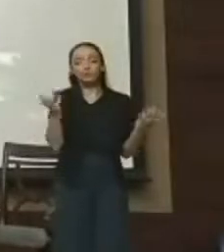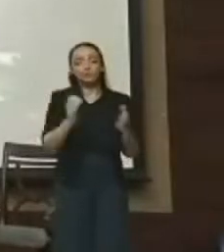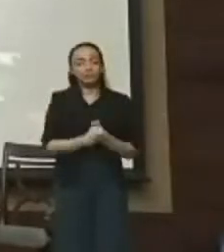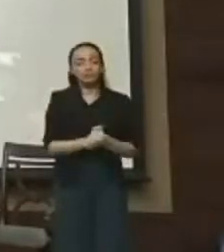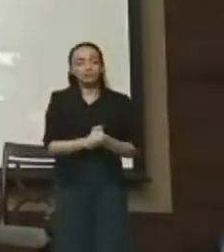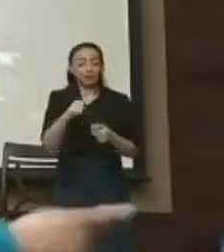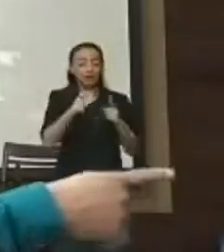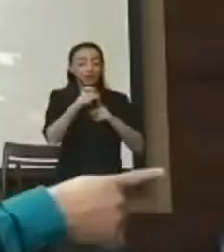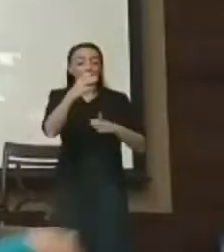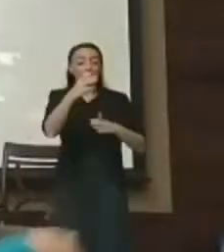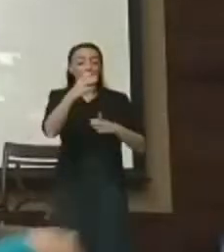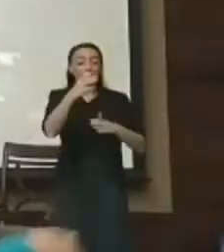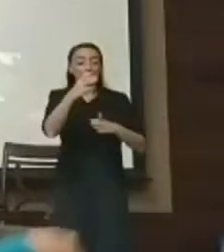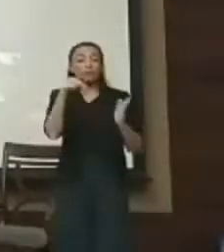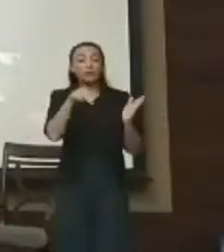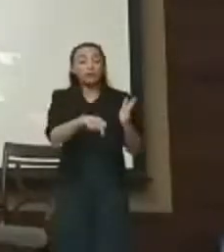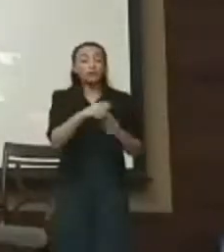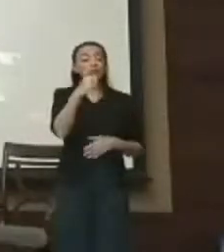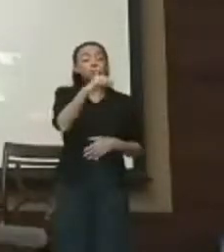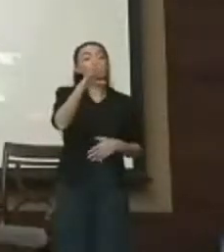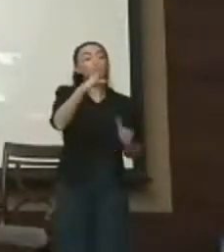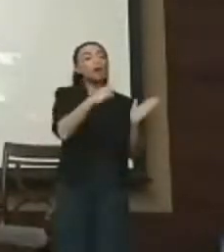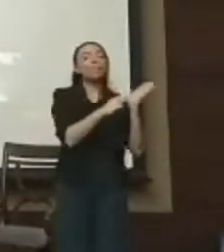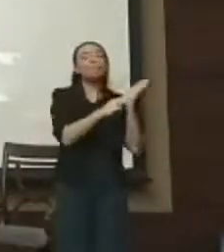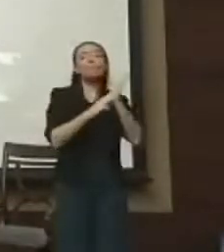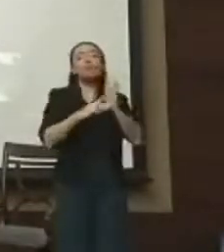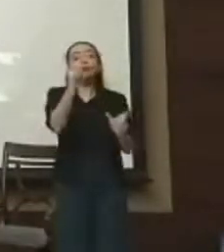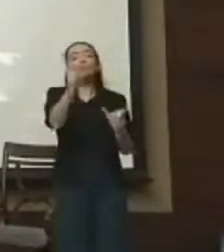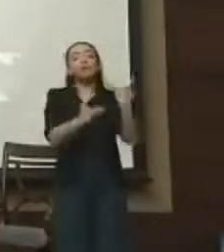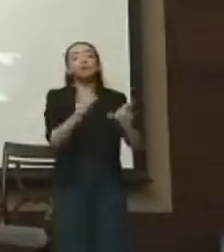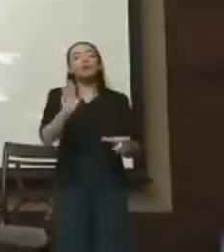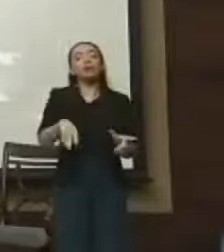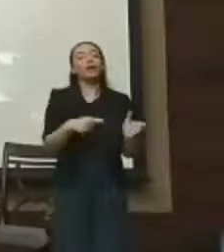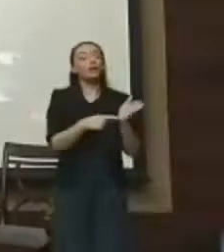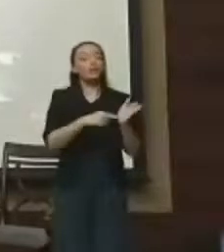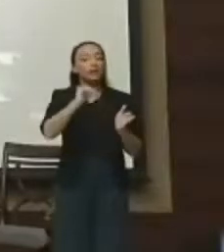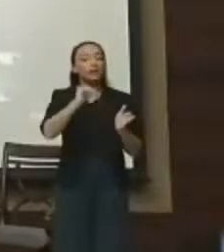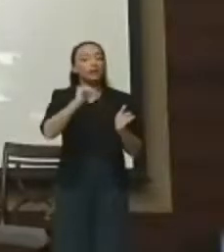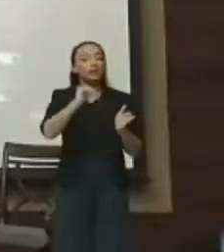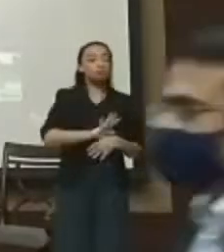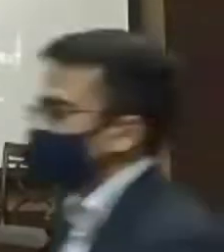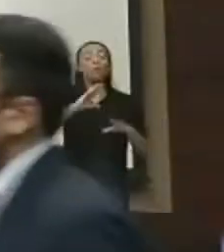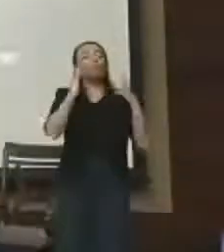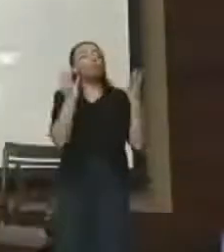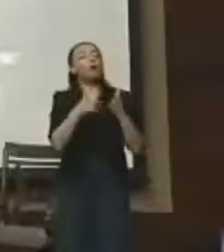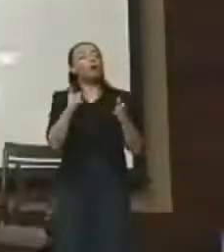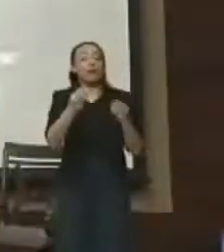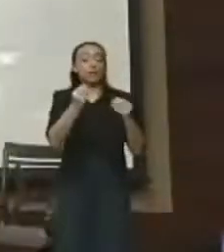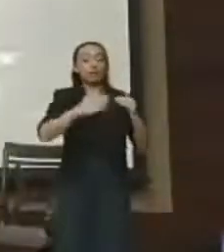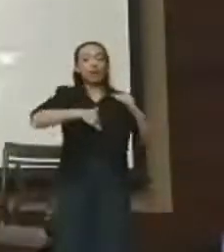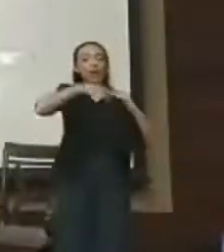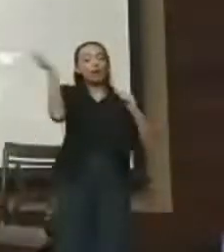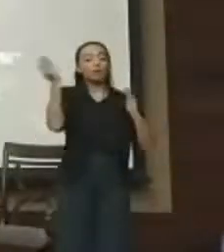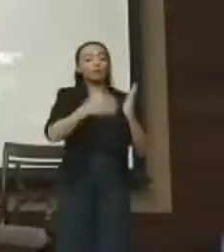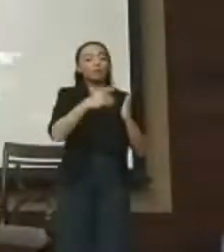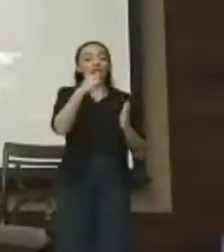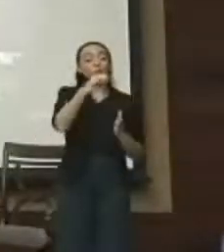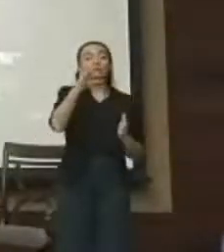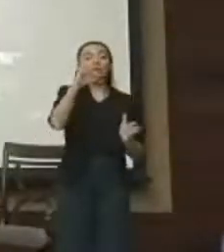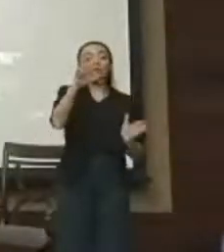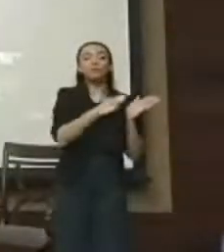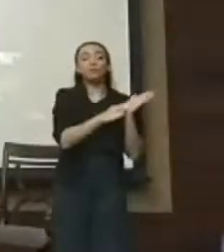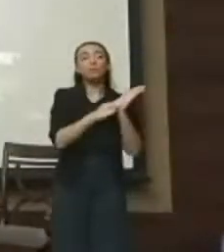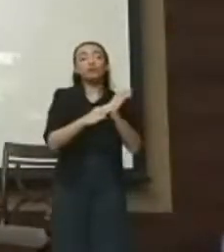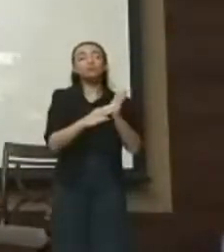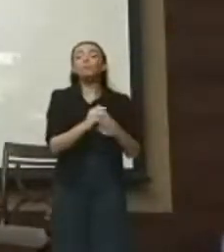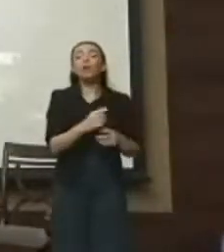represents almost 75 million citizens, and this is a very significant number. In fact, we have